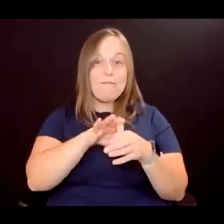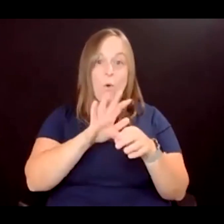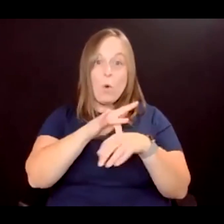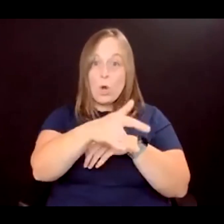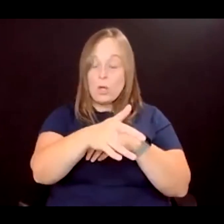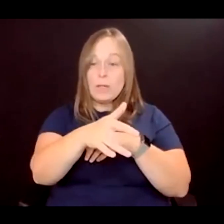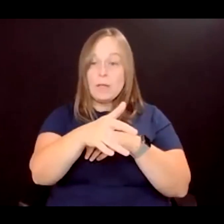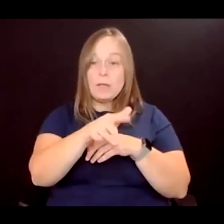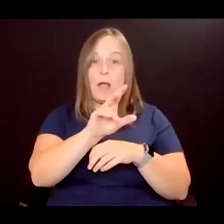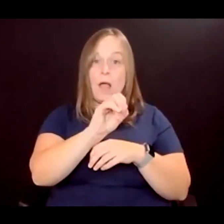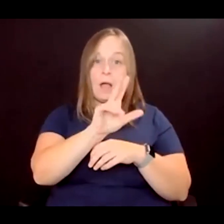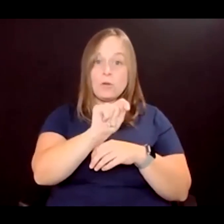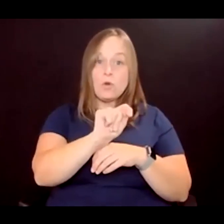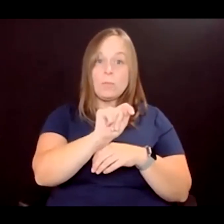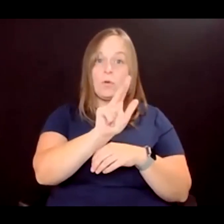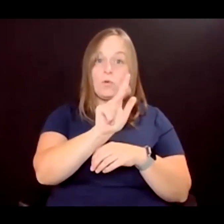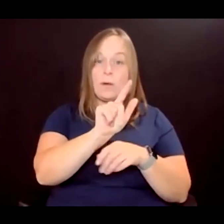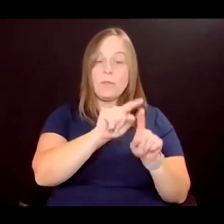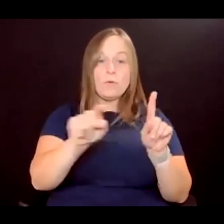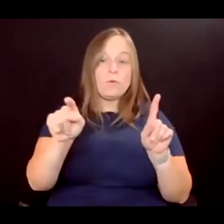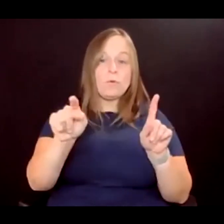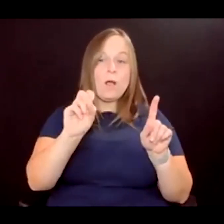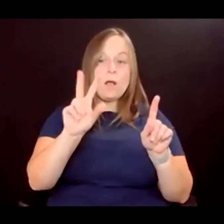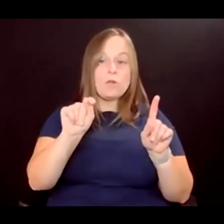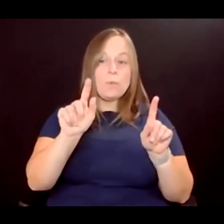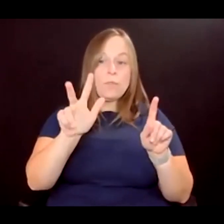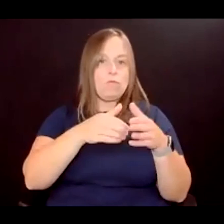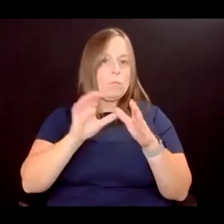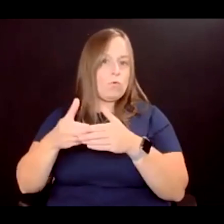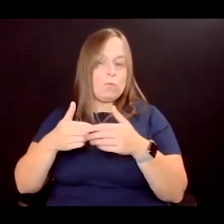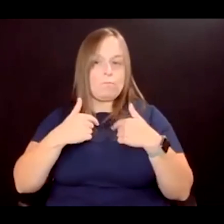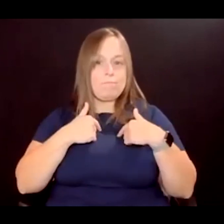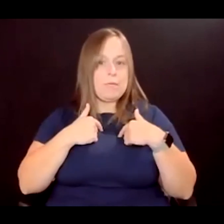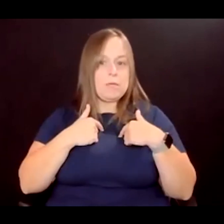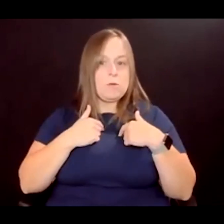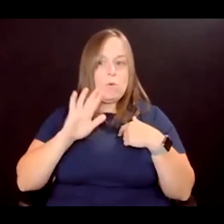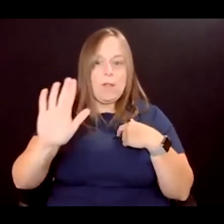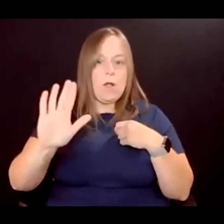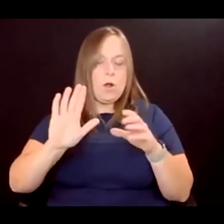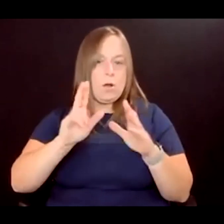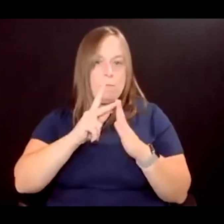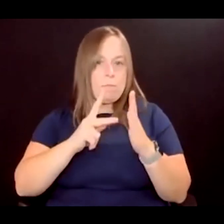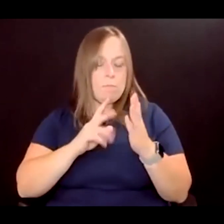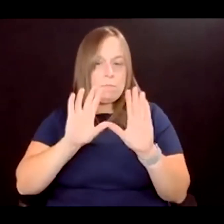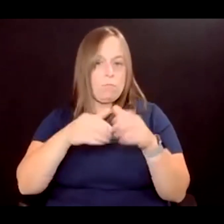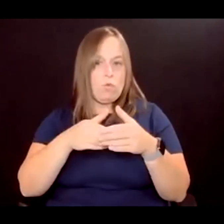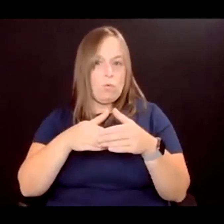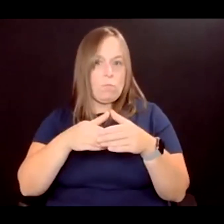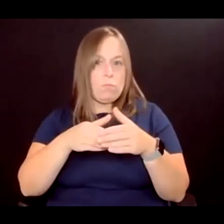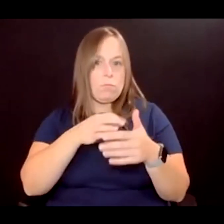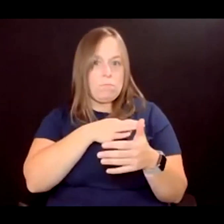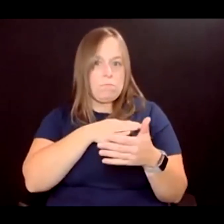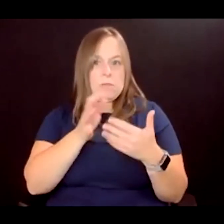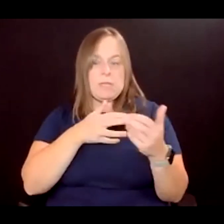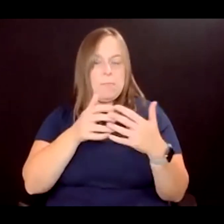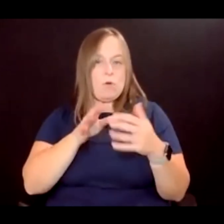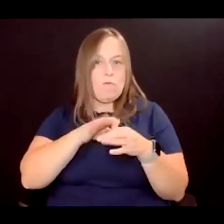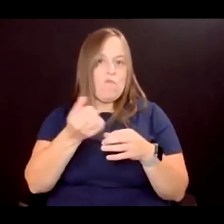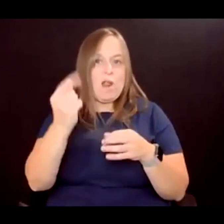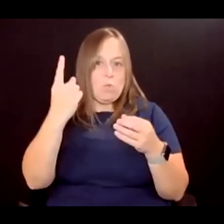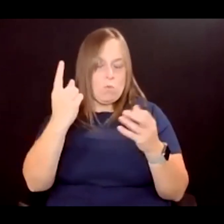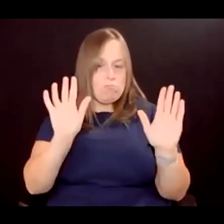you I don't see a question from Zach on my end. I can read it because I can see it unless Please. Zach wants to just talk. Please do.